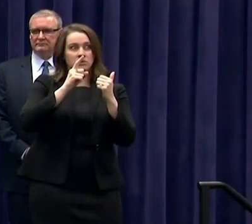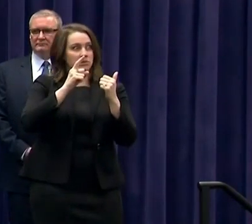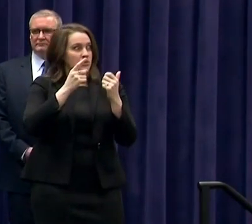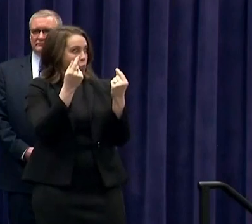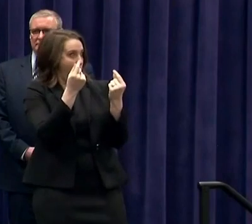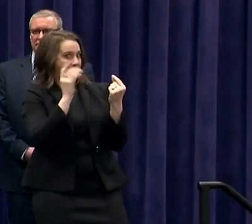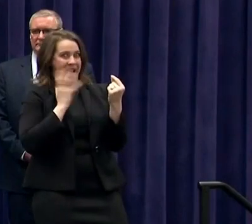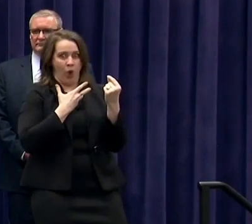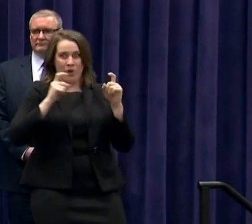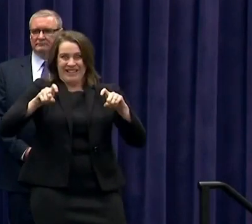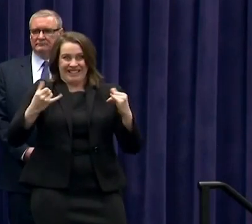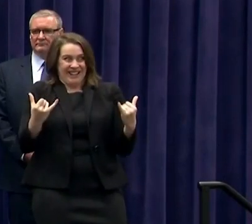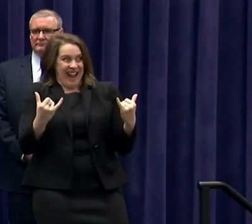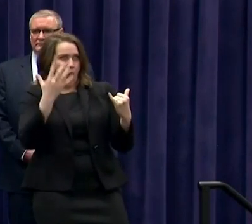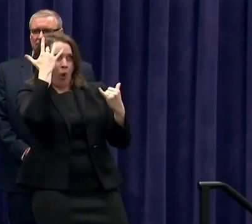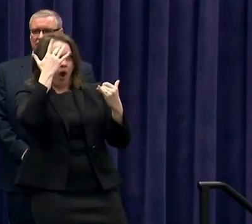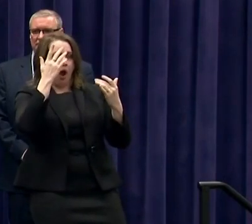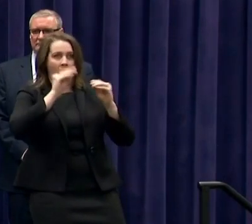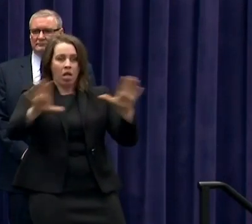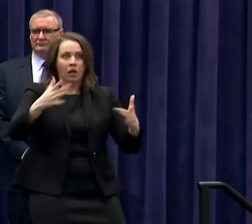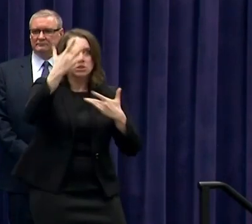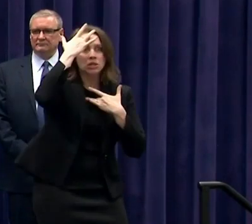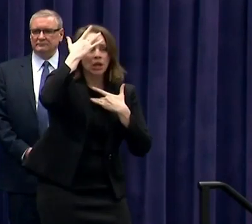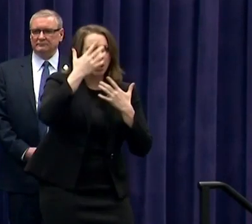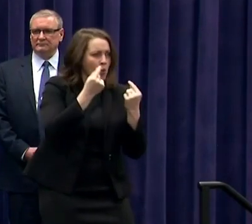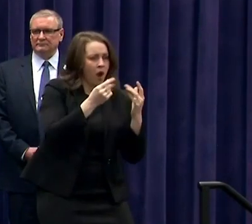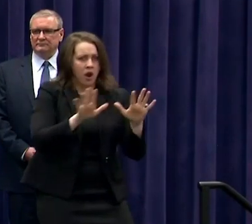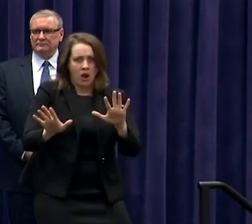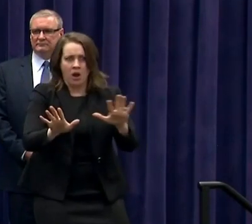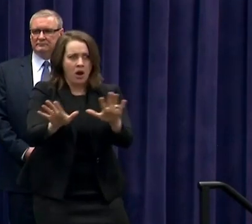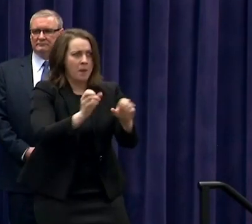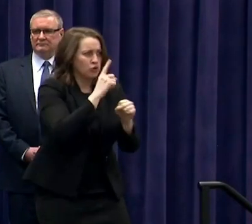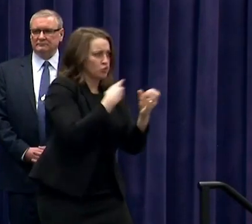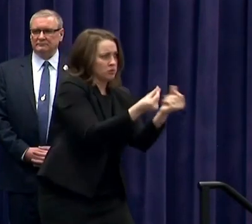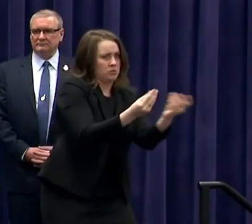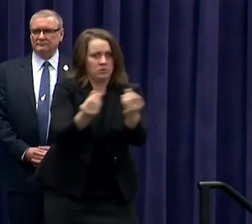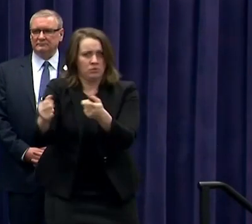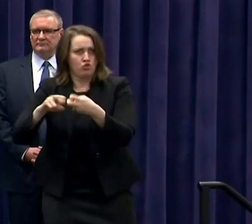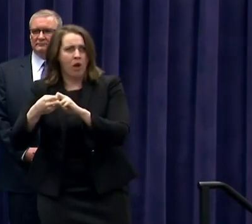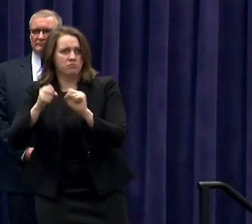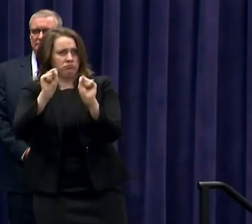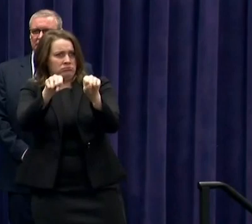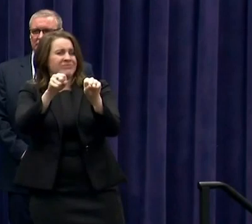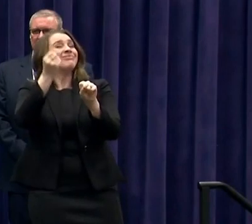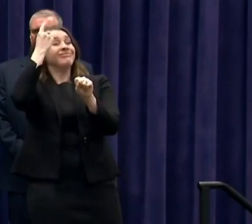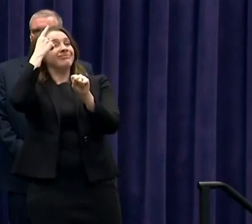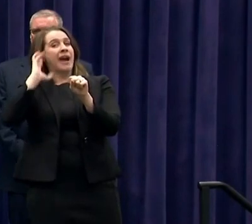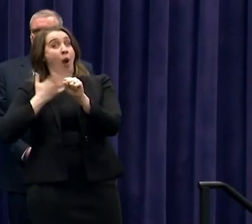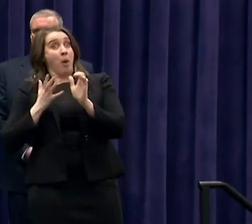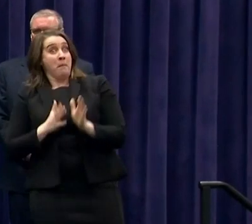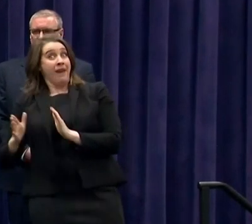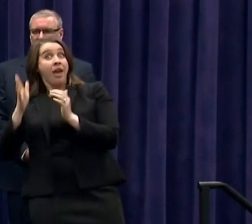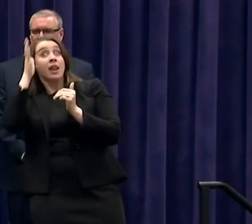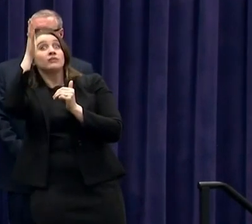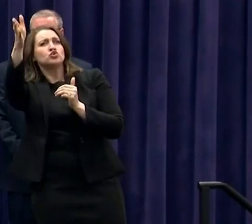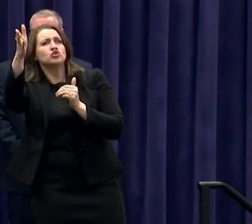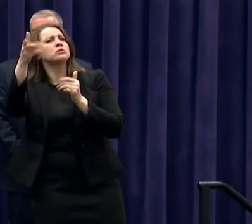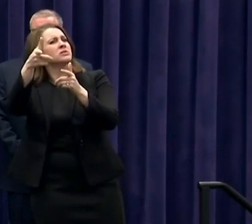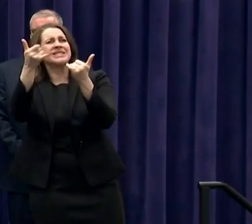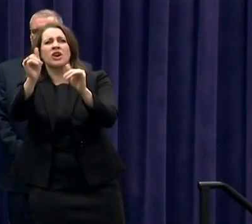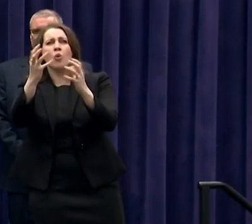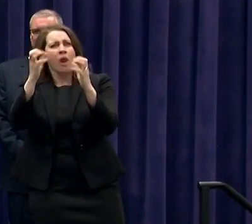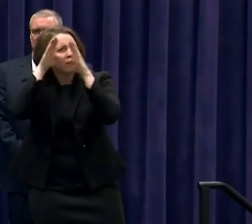immediate needs and challenges that this virus gives us every single day, but we fundamentally still are focused on the incredibly